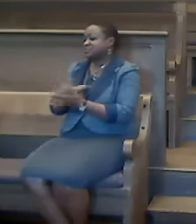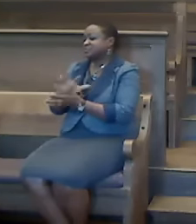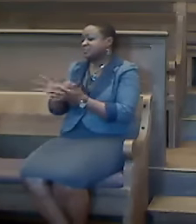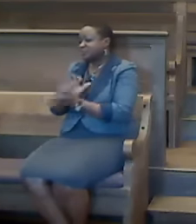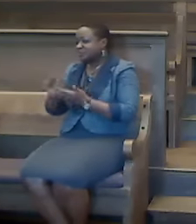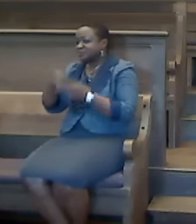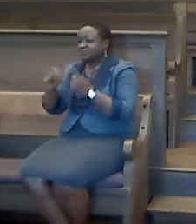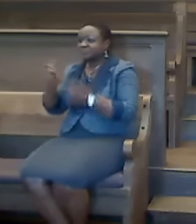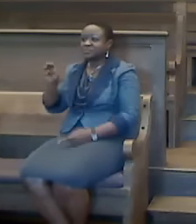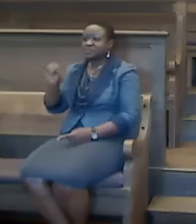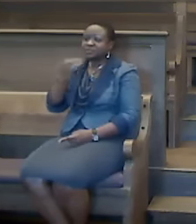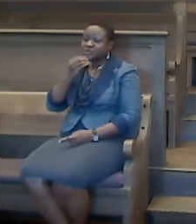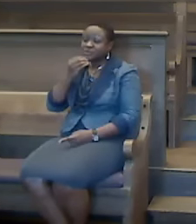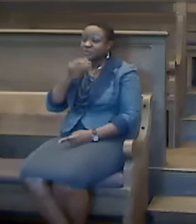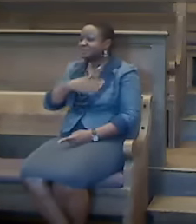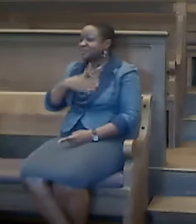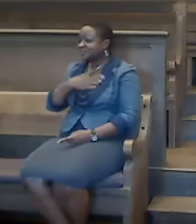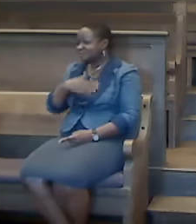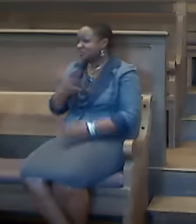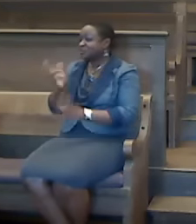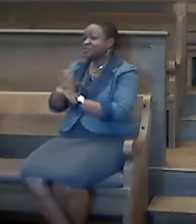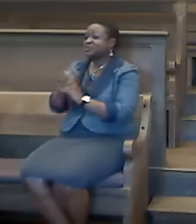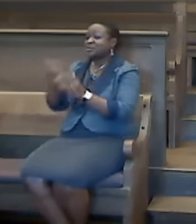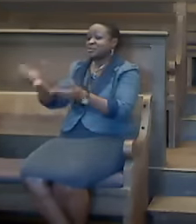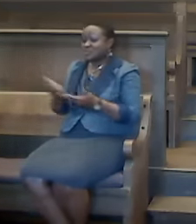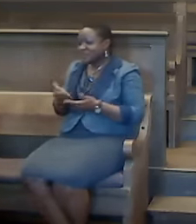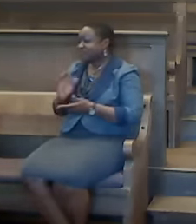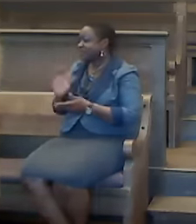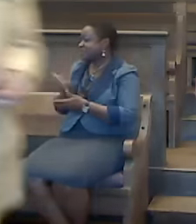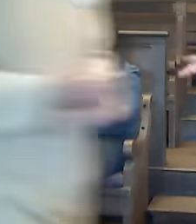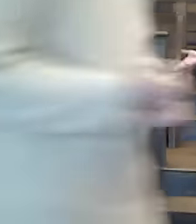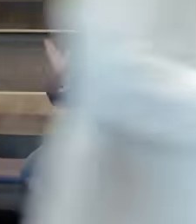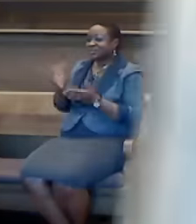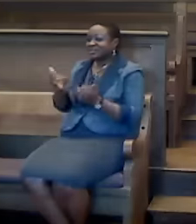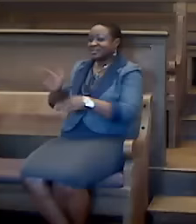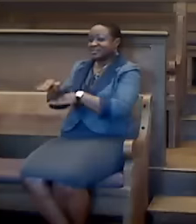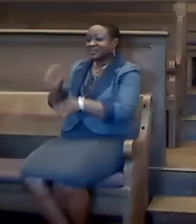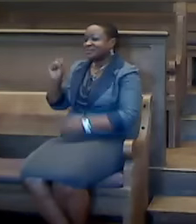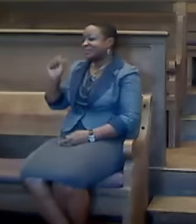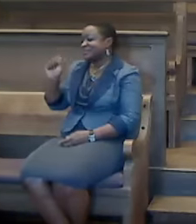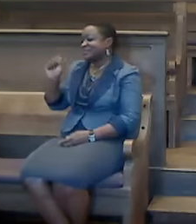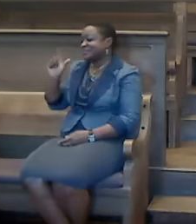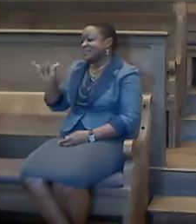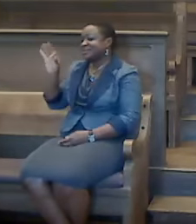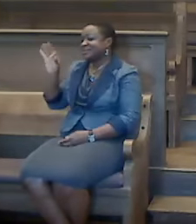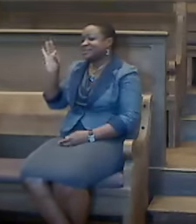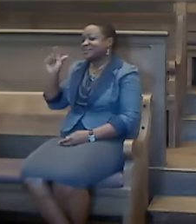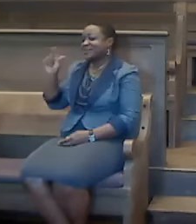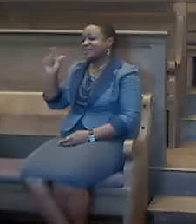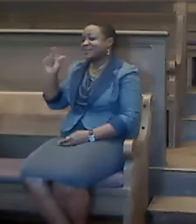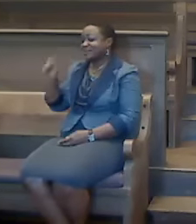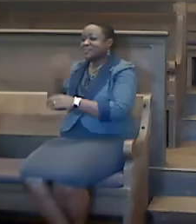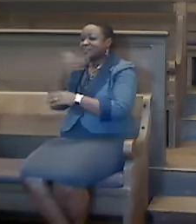modified food. Please join me in a warm welcome for our speakers this evening. We have Sally Fallon Morell, best-selling author